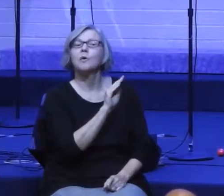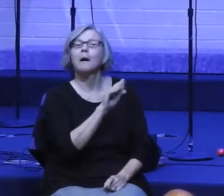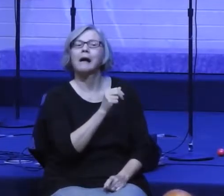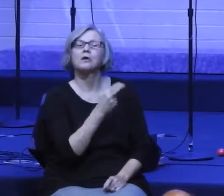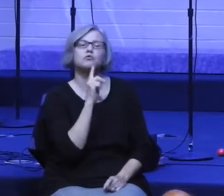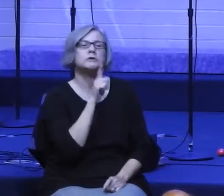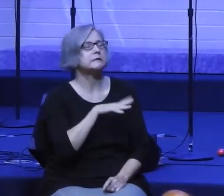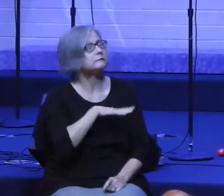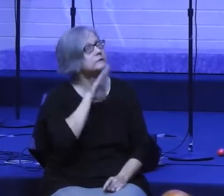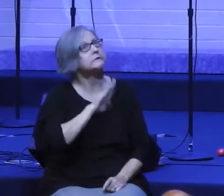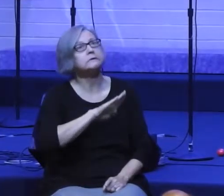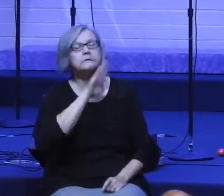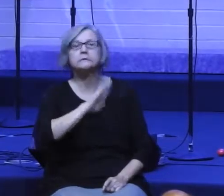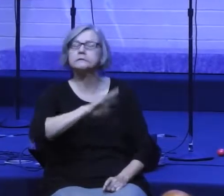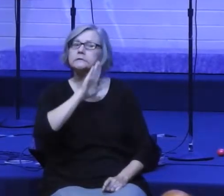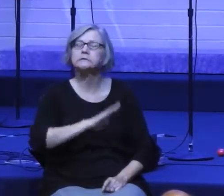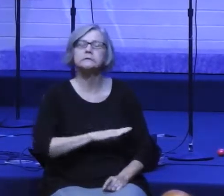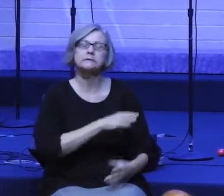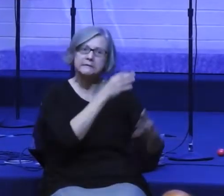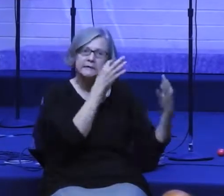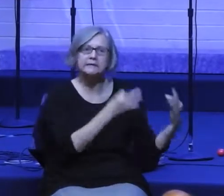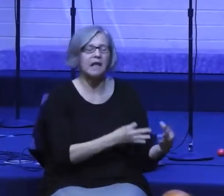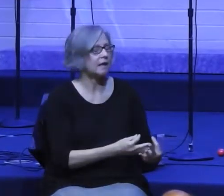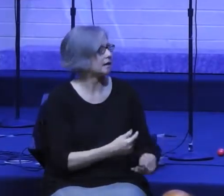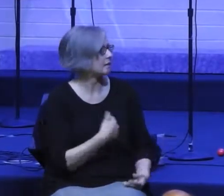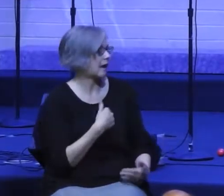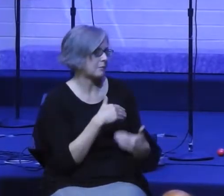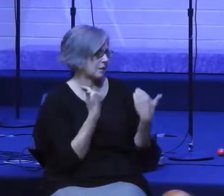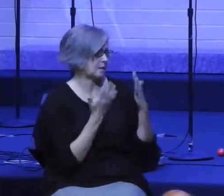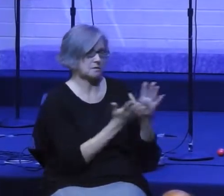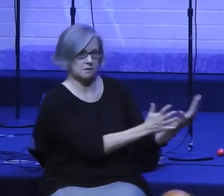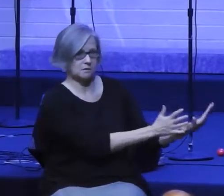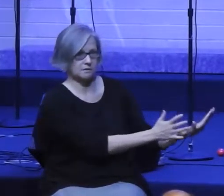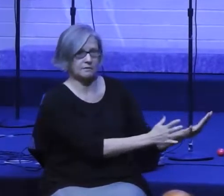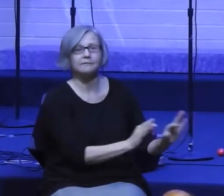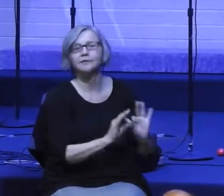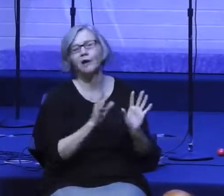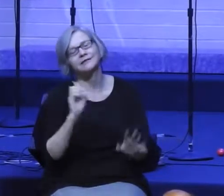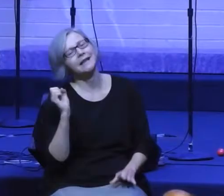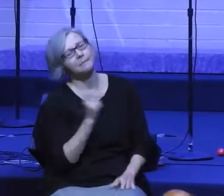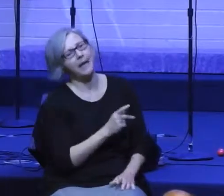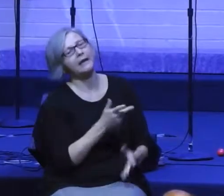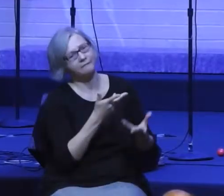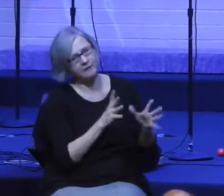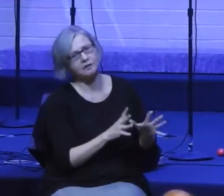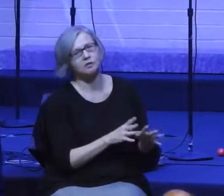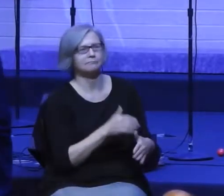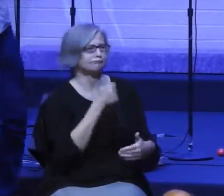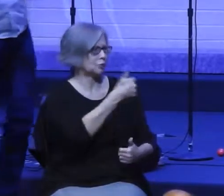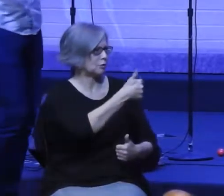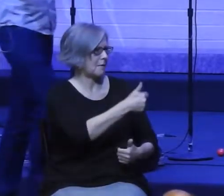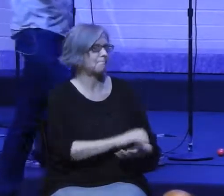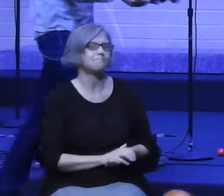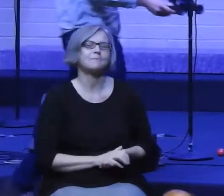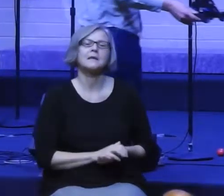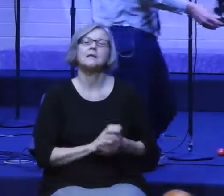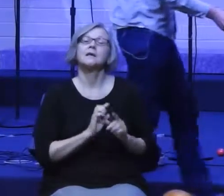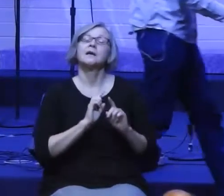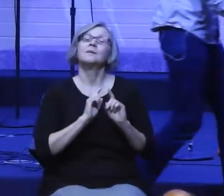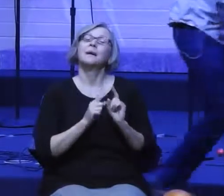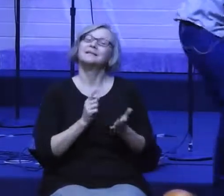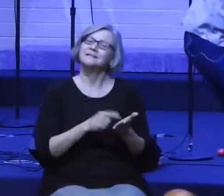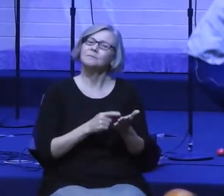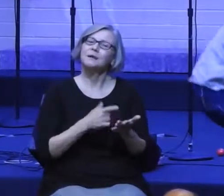super frustrated. He decided he was going to quit. Now, obviously, he came back. Good job, Tobiah. But sometimes, we